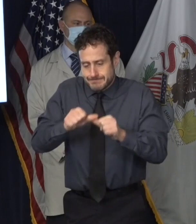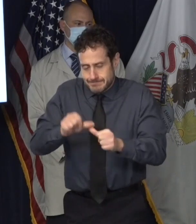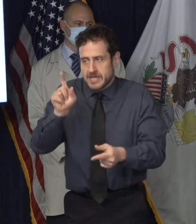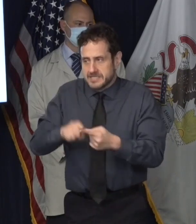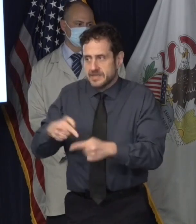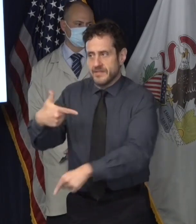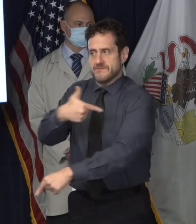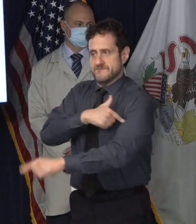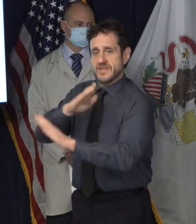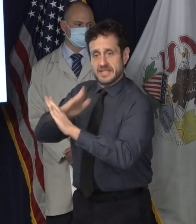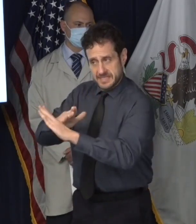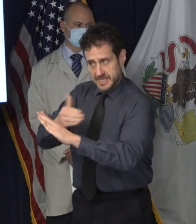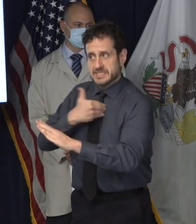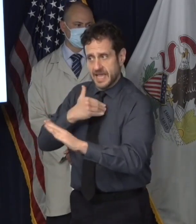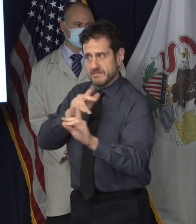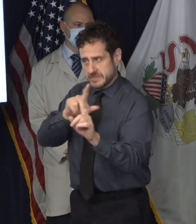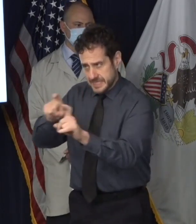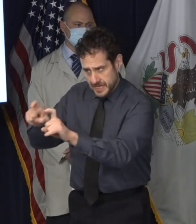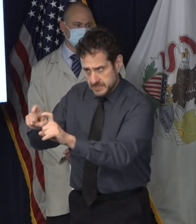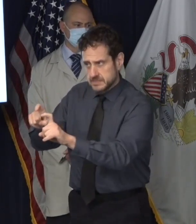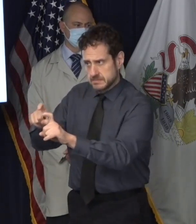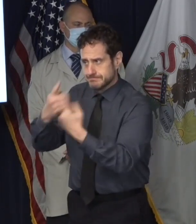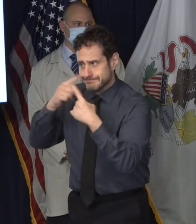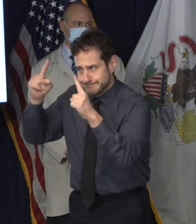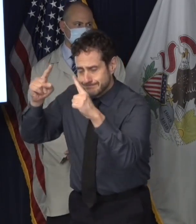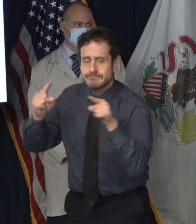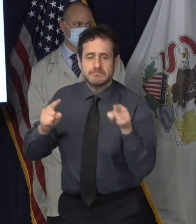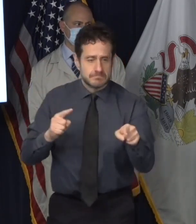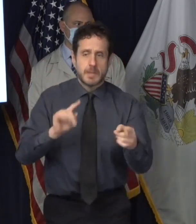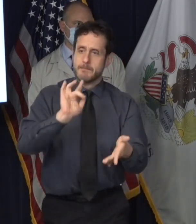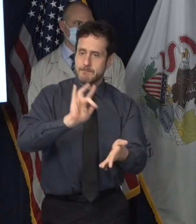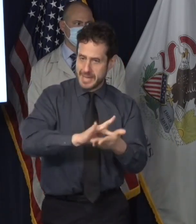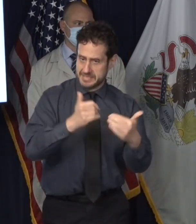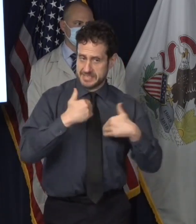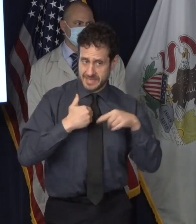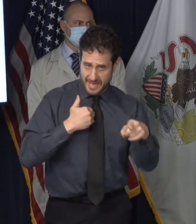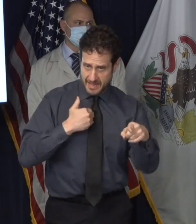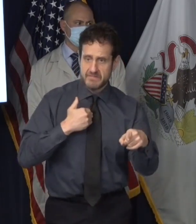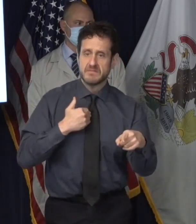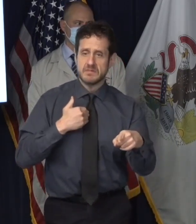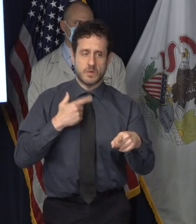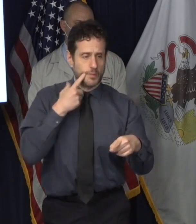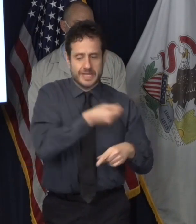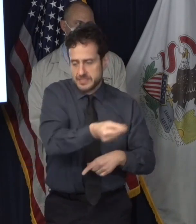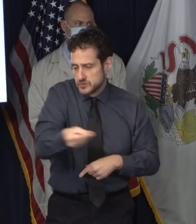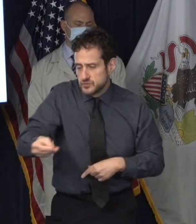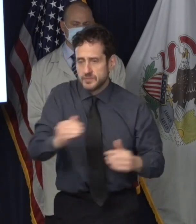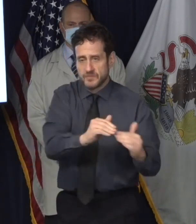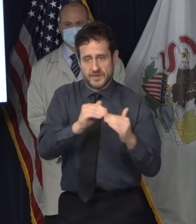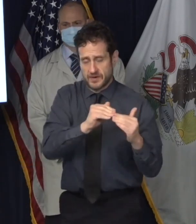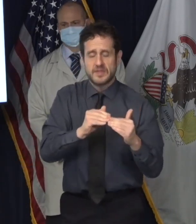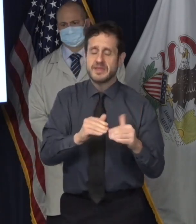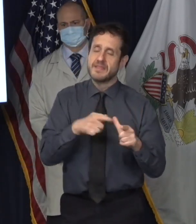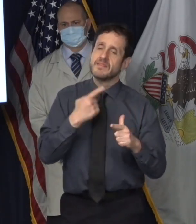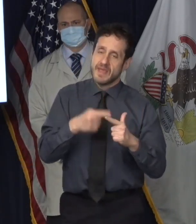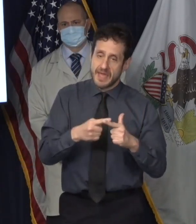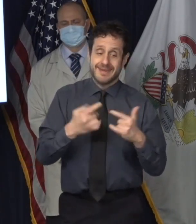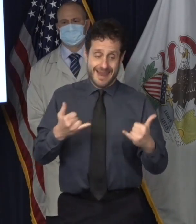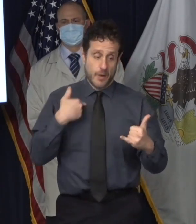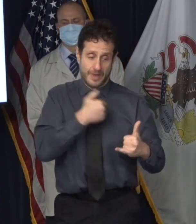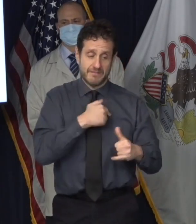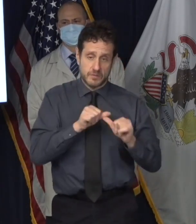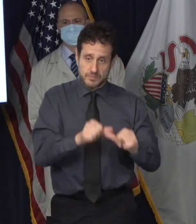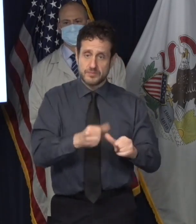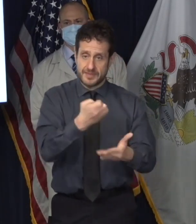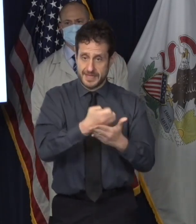tested and ready for distribution. For now, to keep our economy moving forward and to get our kids back in school, we